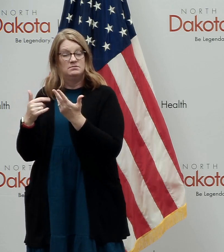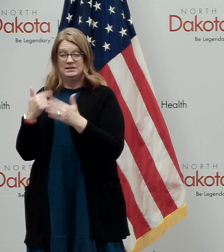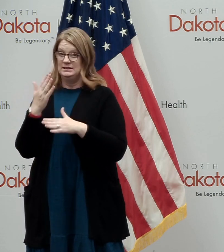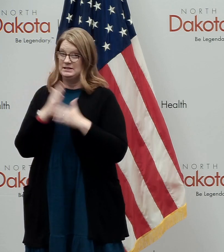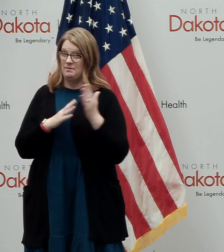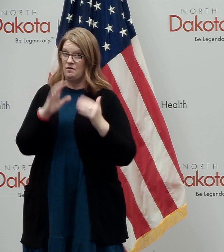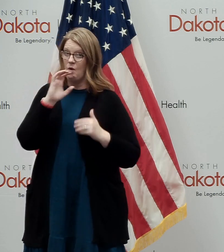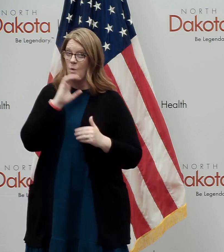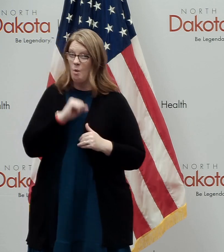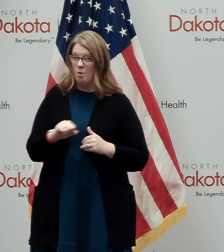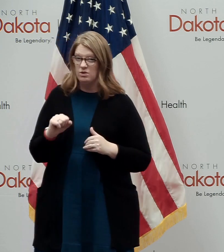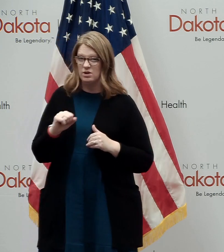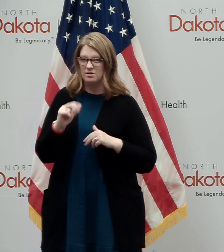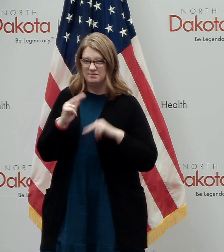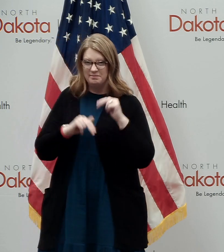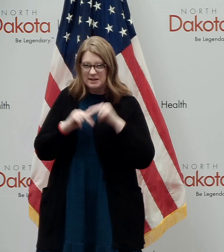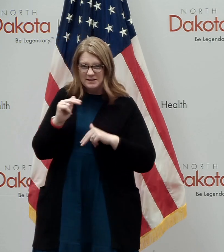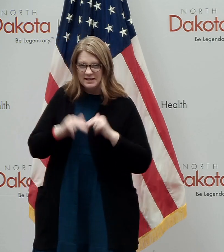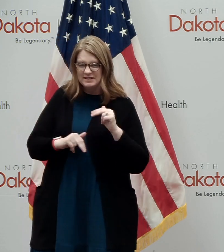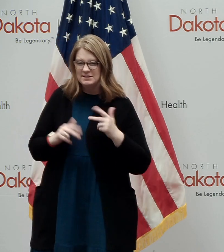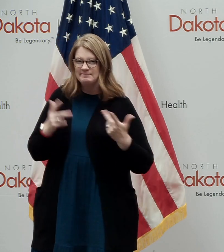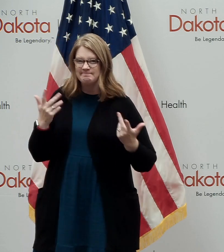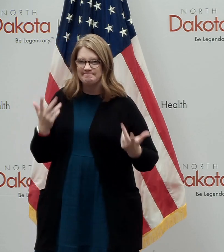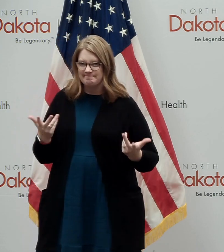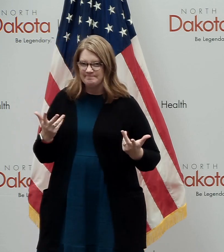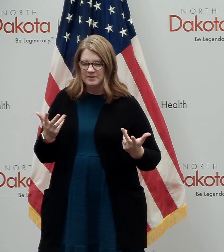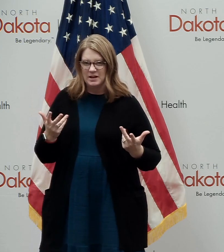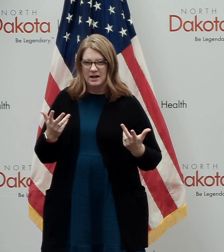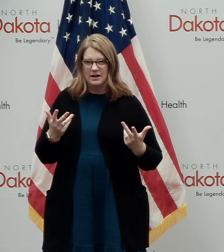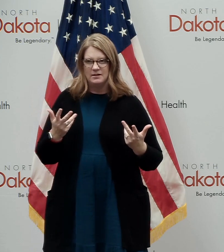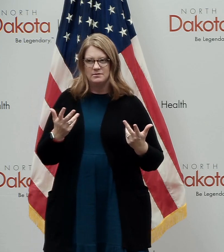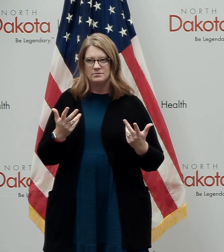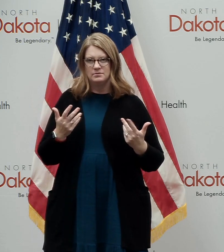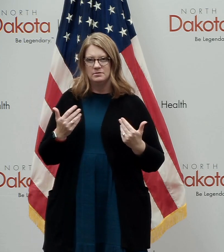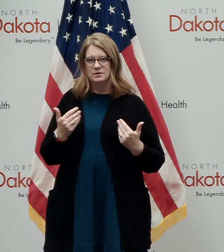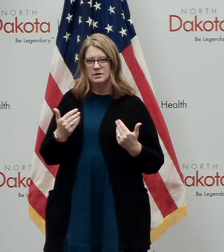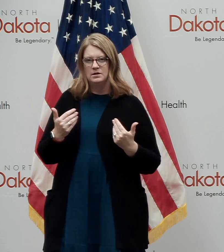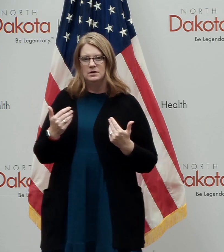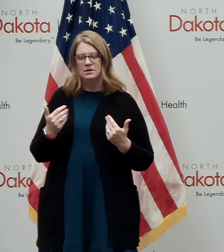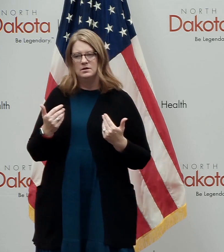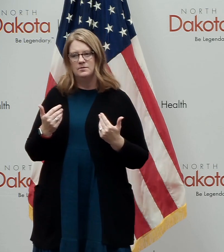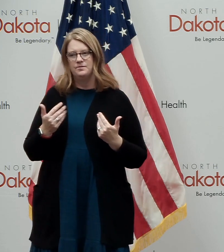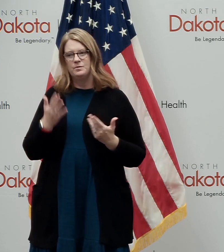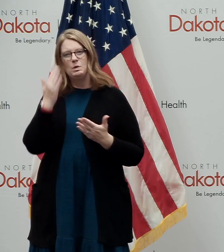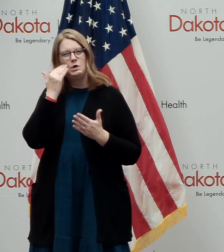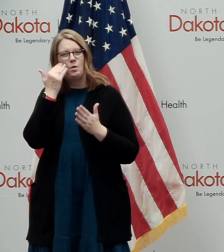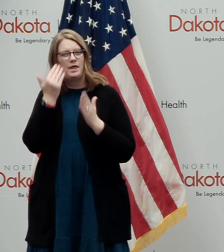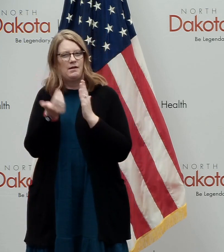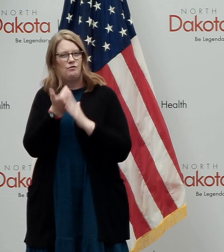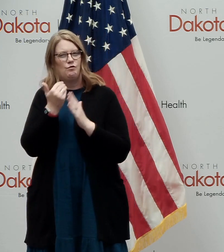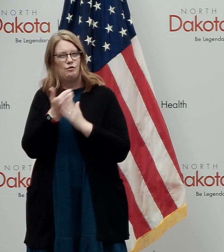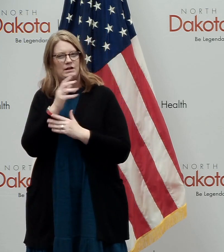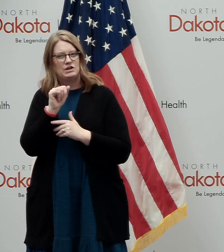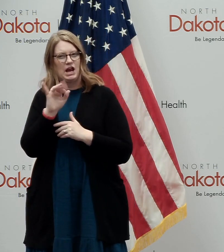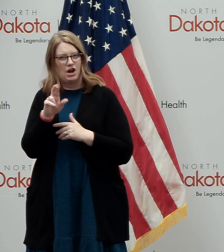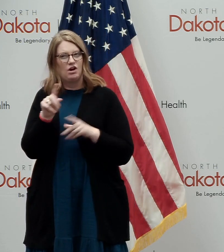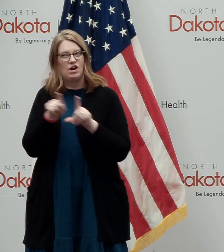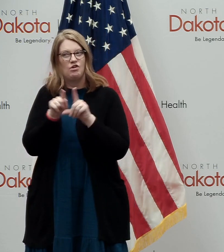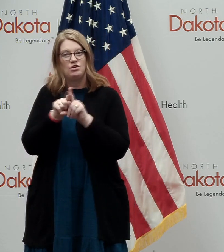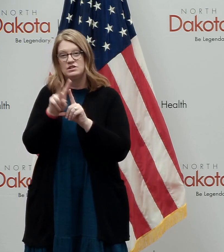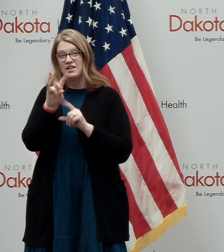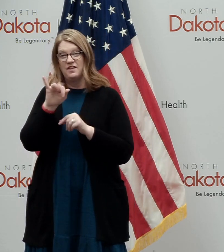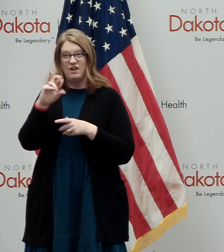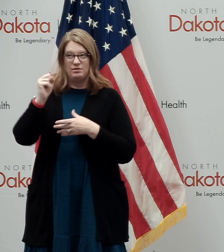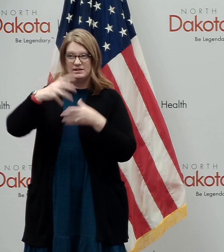our older facilities, we know that fresh air and getting the virus out of the air